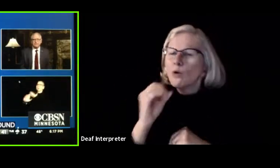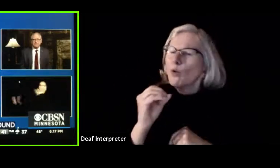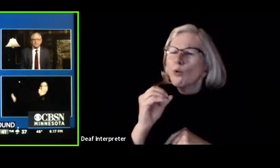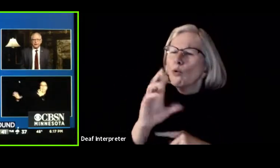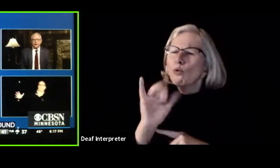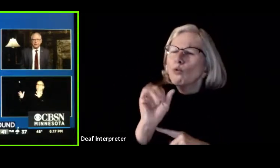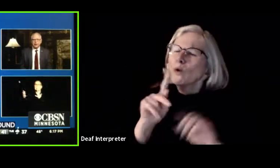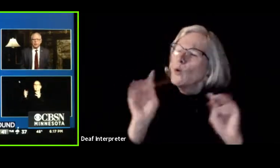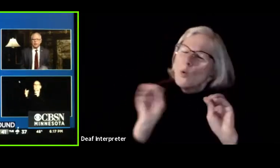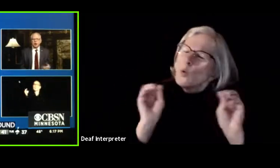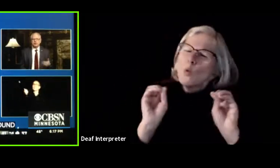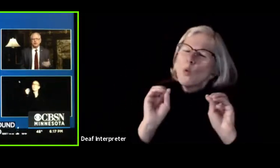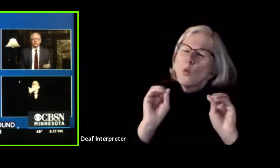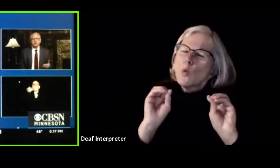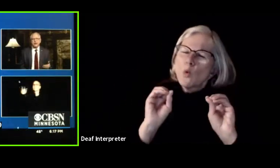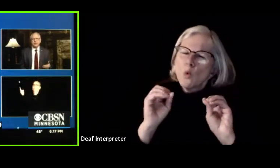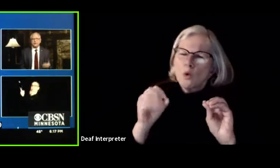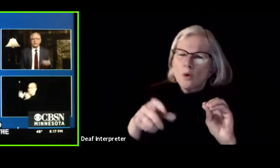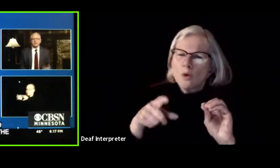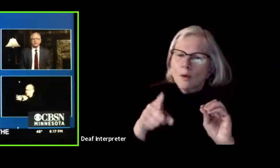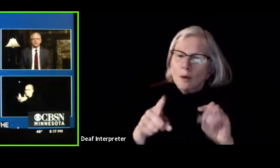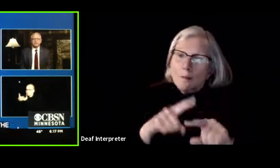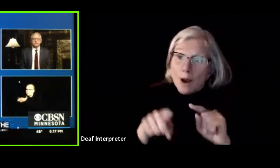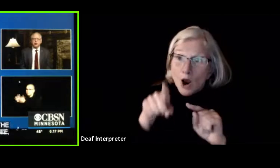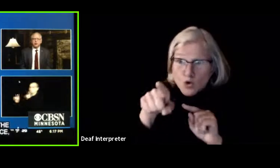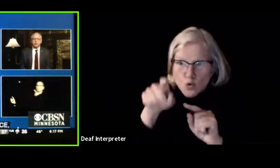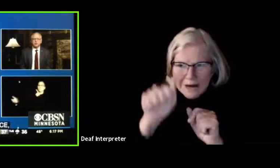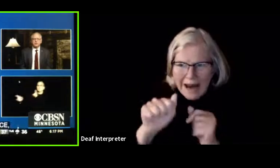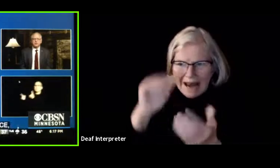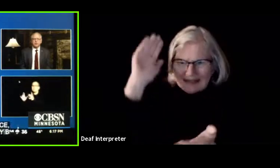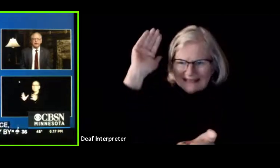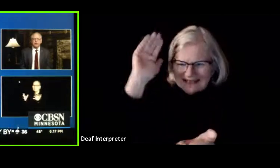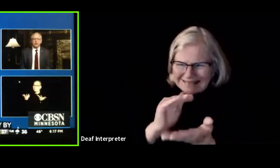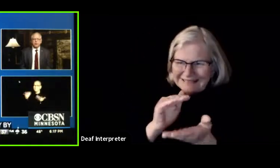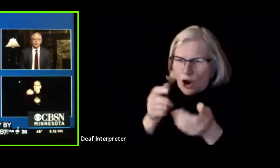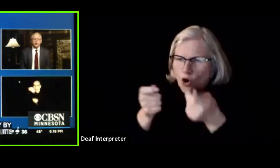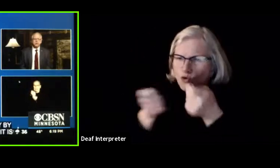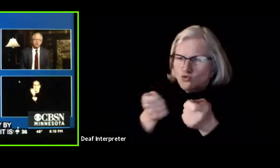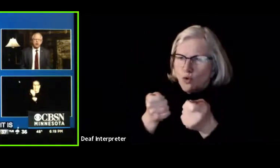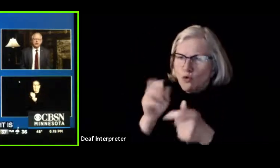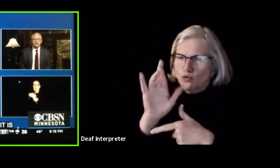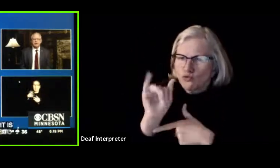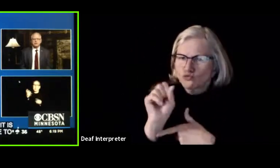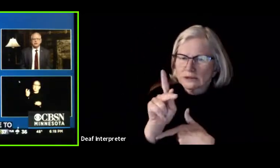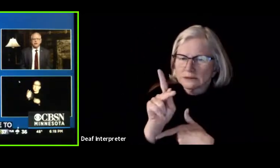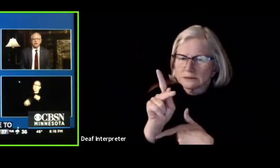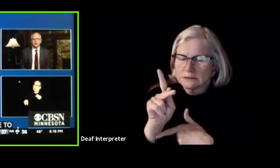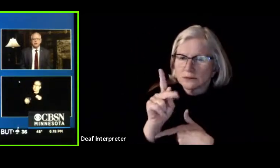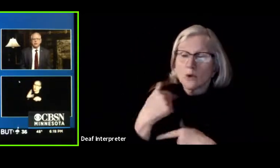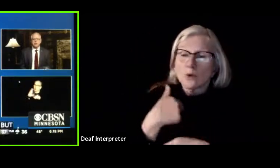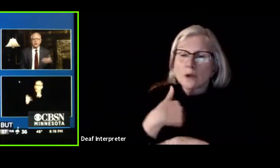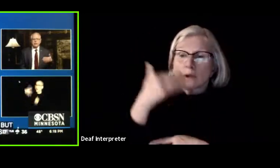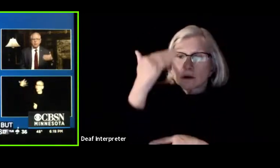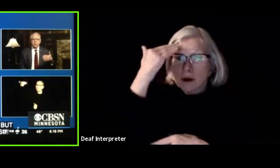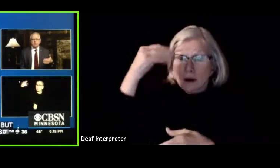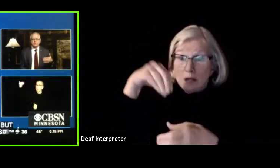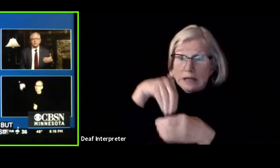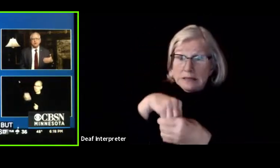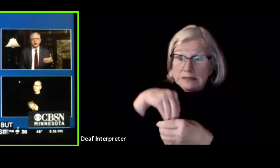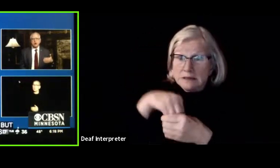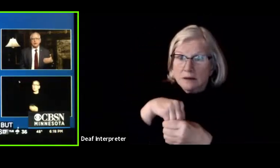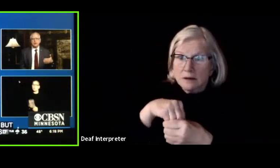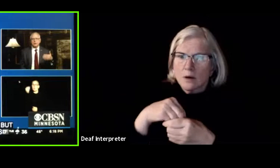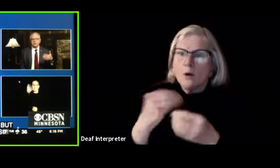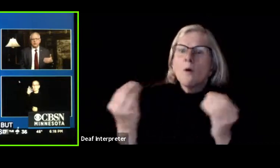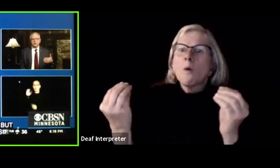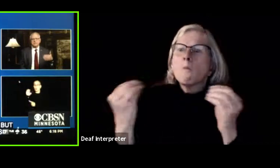what we figured out. We also know now that indoors is far more risky than outdoors. We started to understand that early, but once we